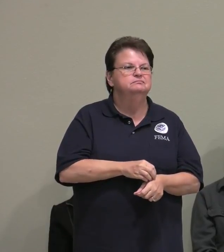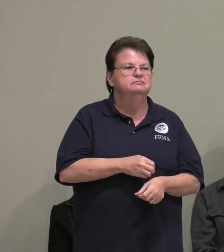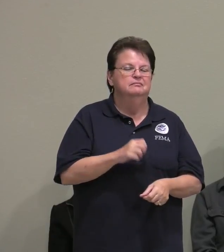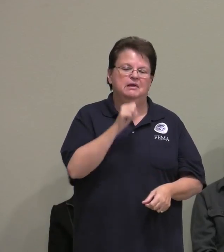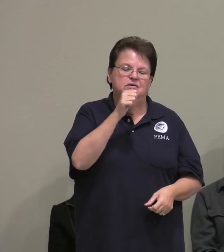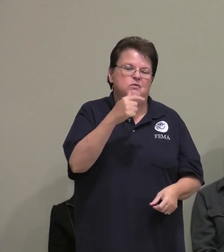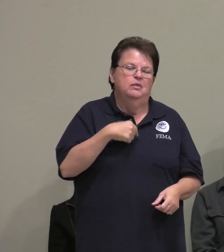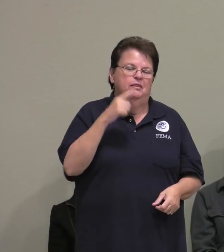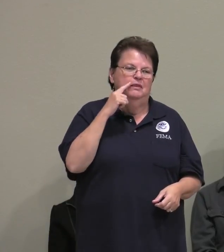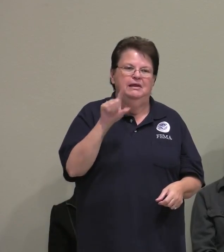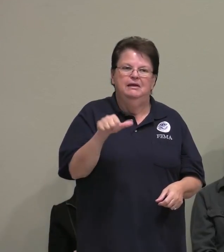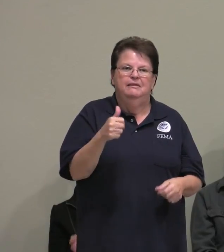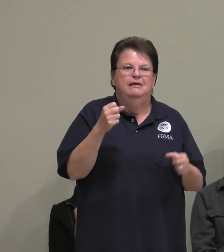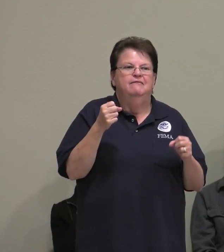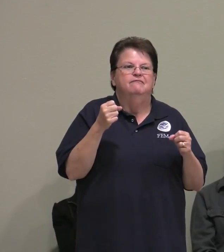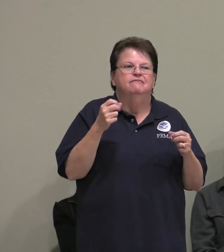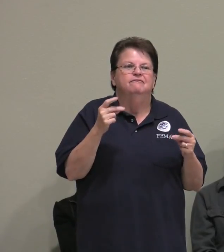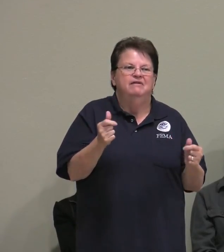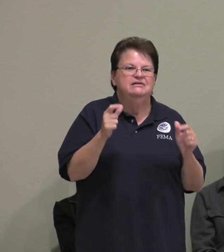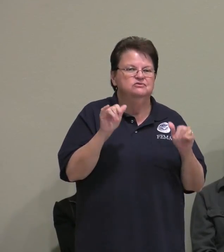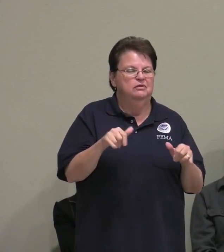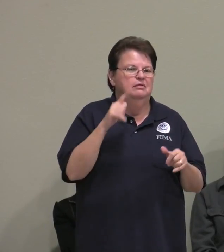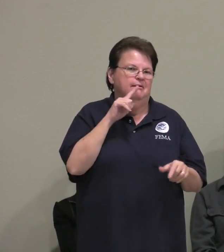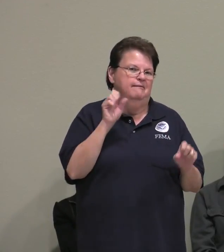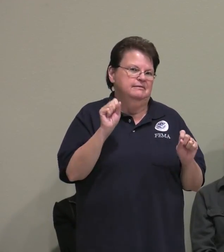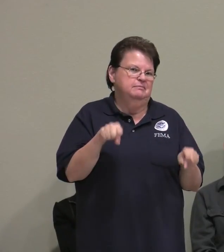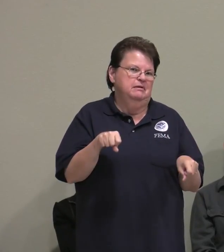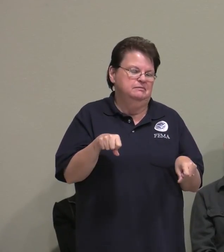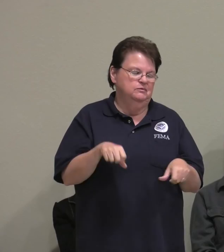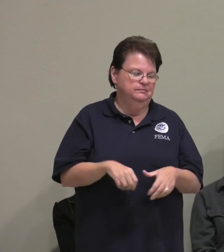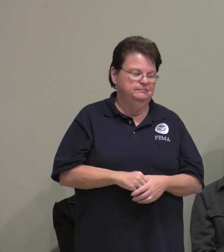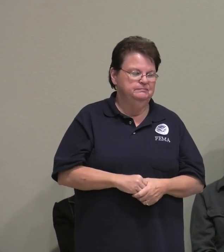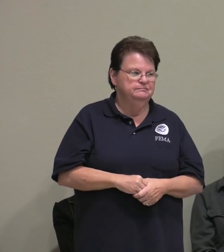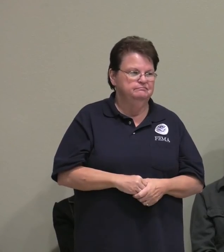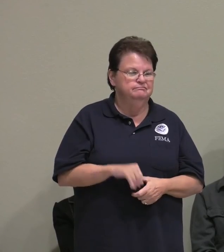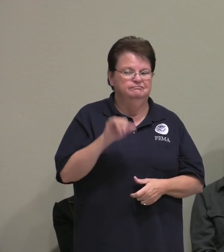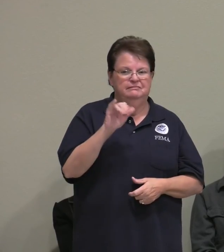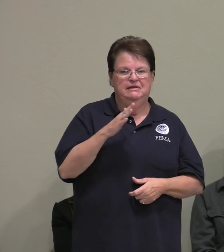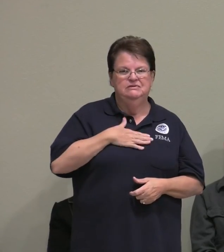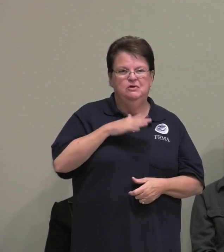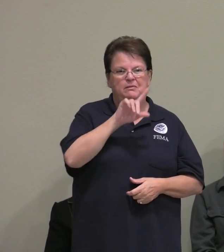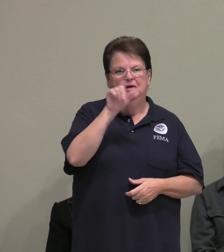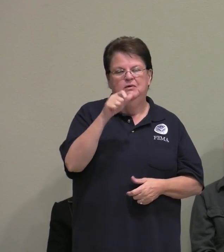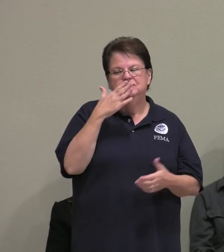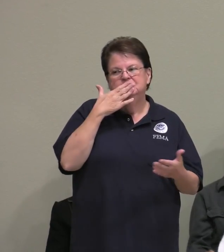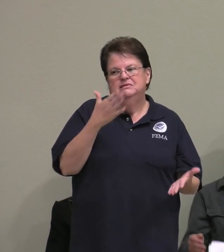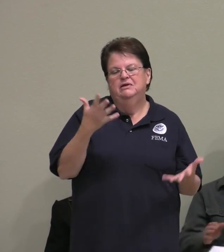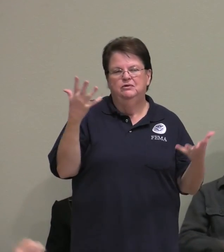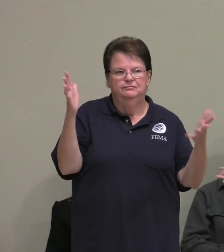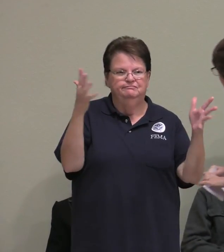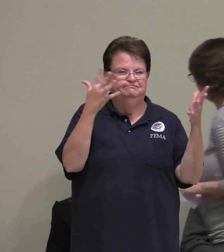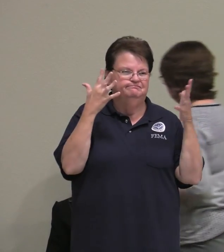faster than that is very reasonable. And that's all my questions. Thank you.